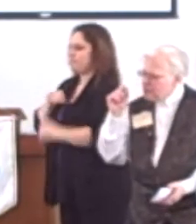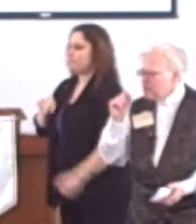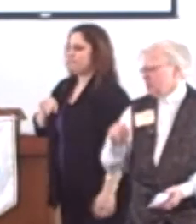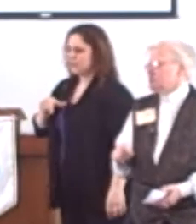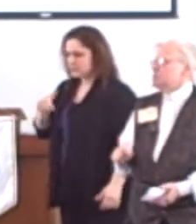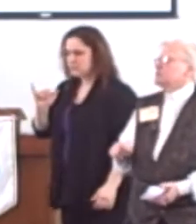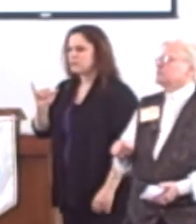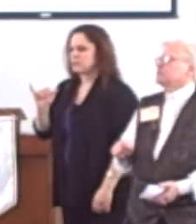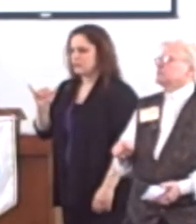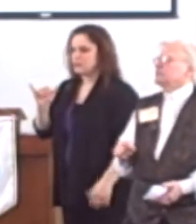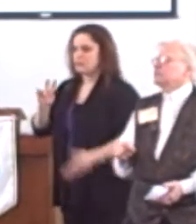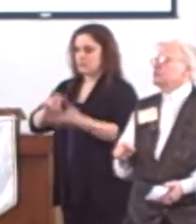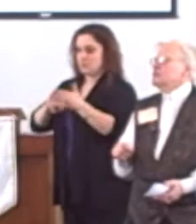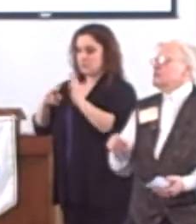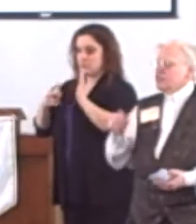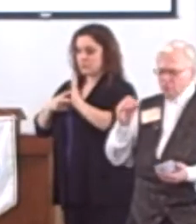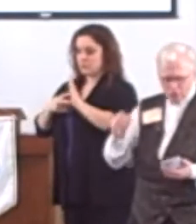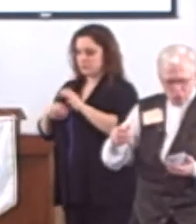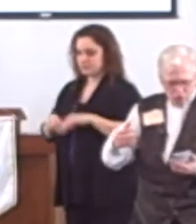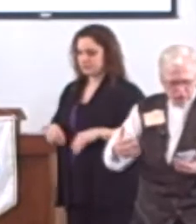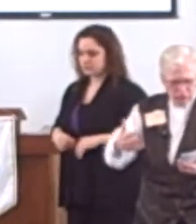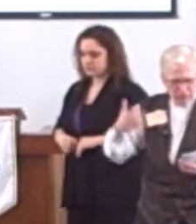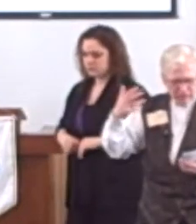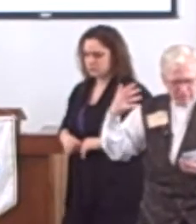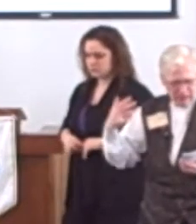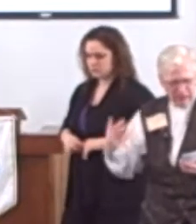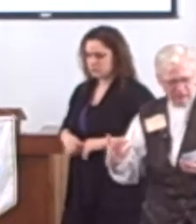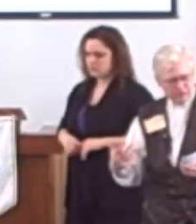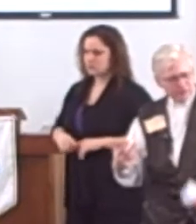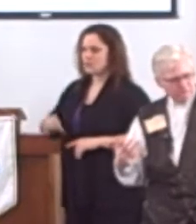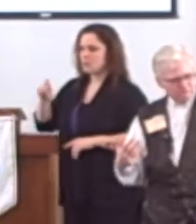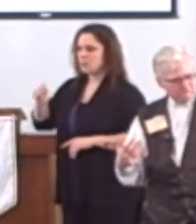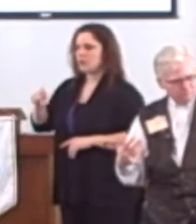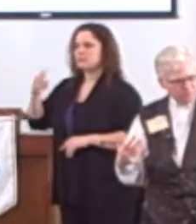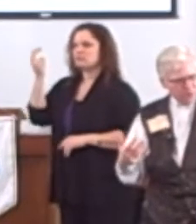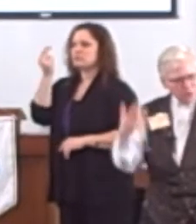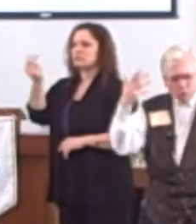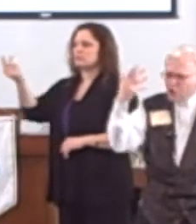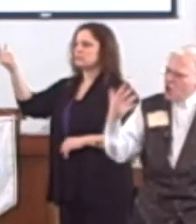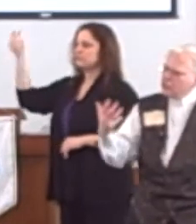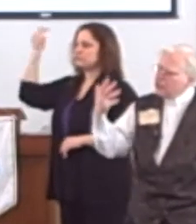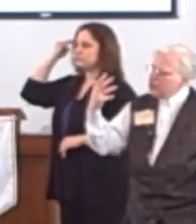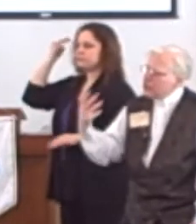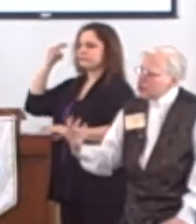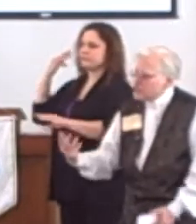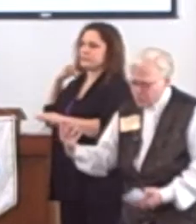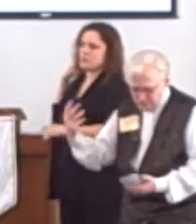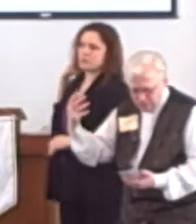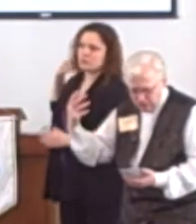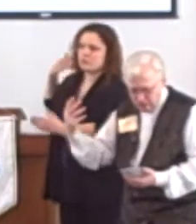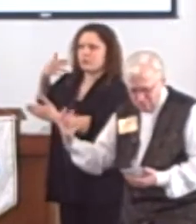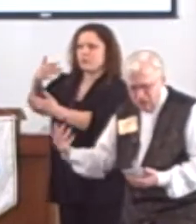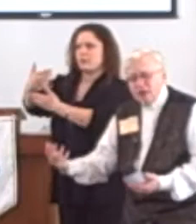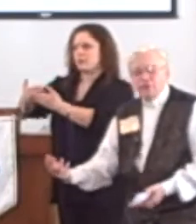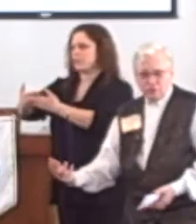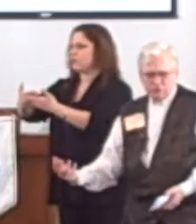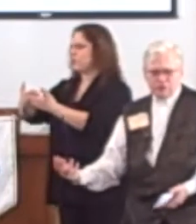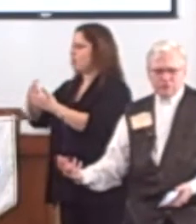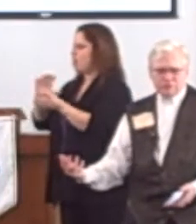And that means that we're called to look at the past. We're called to look at our treatment